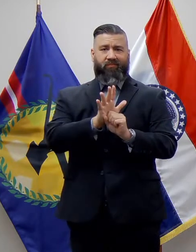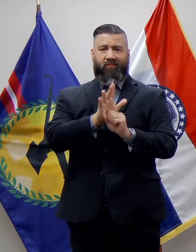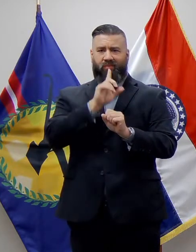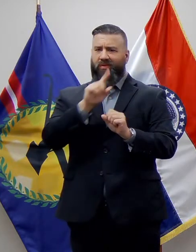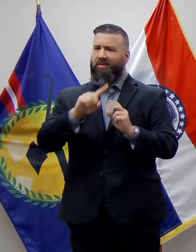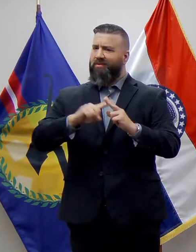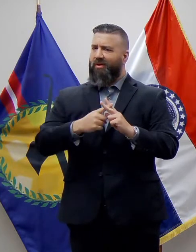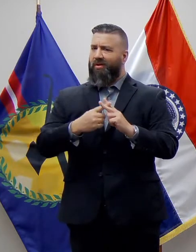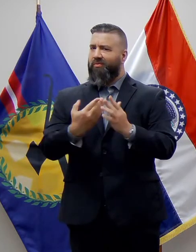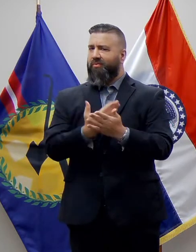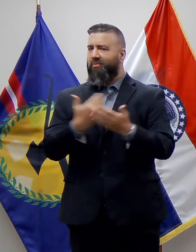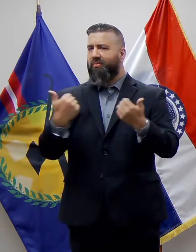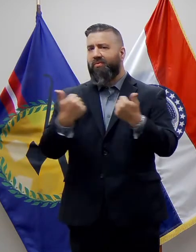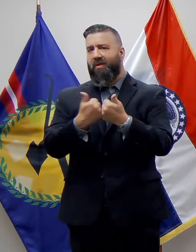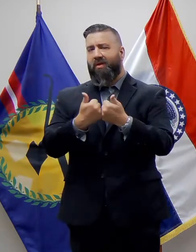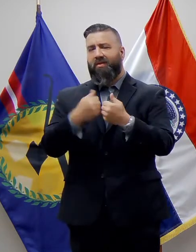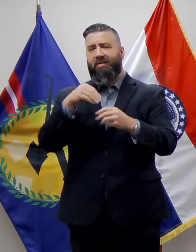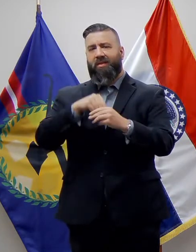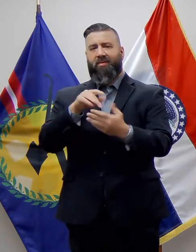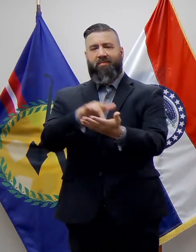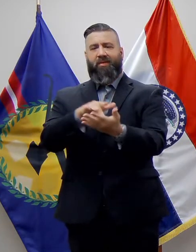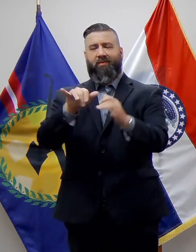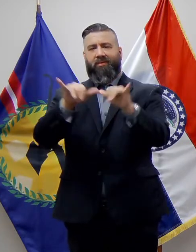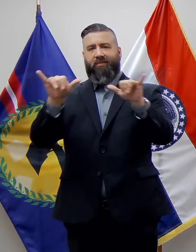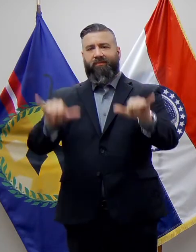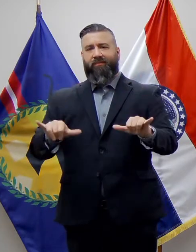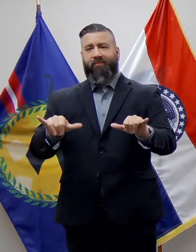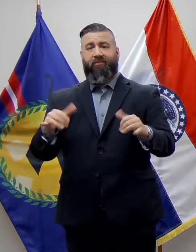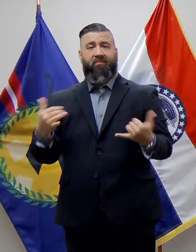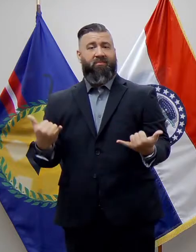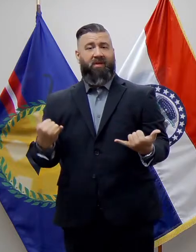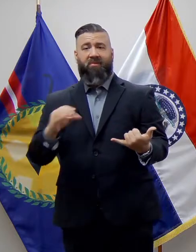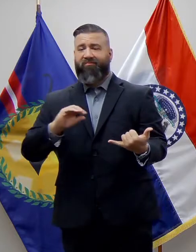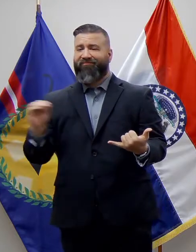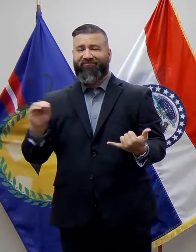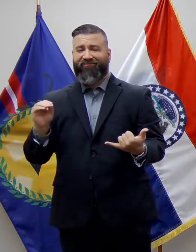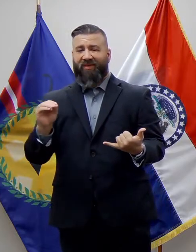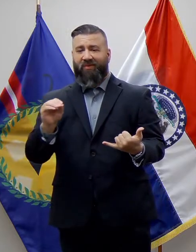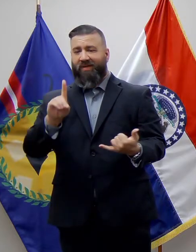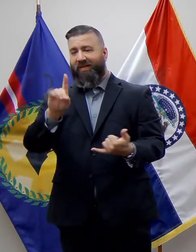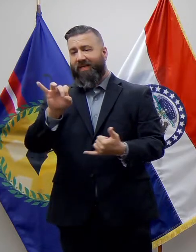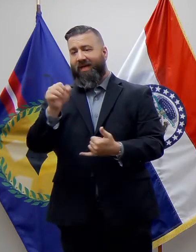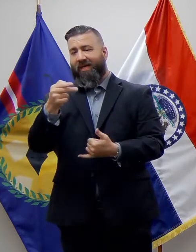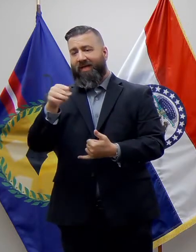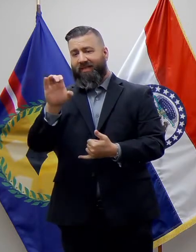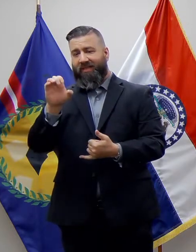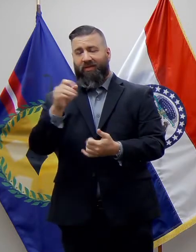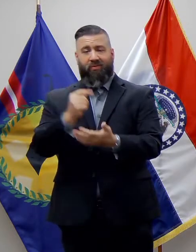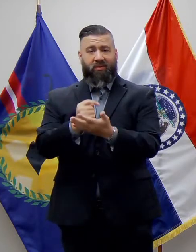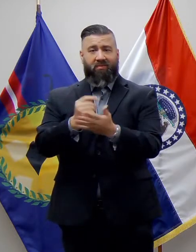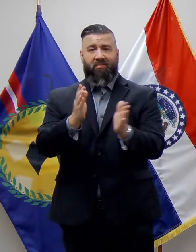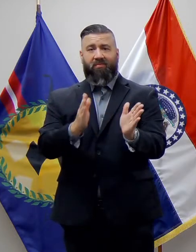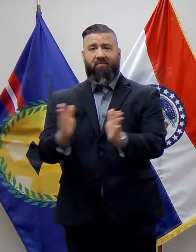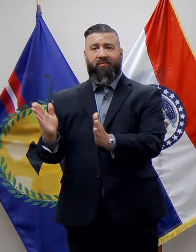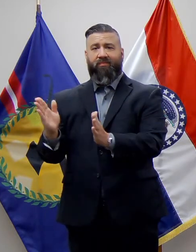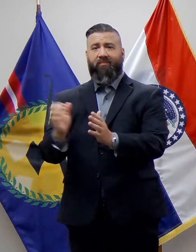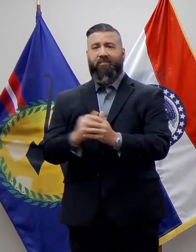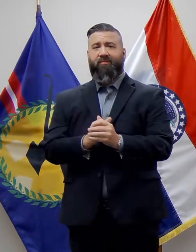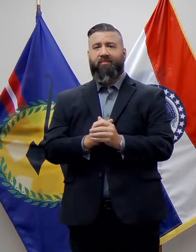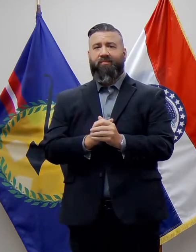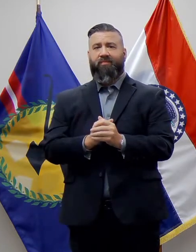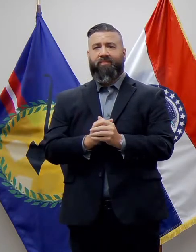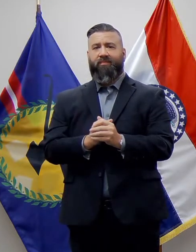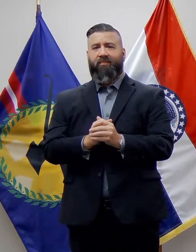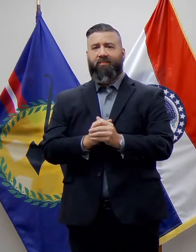there's currently no established diagnostic or treatment plan. There has only been a diagnostic code for long COVID